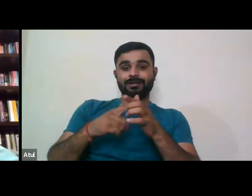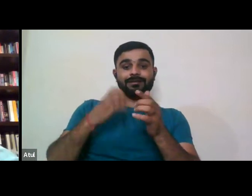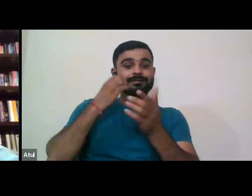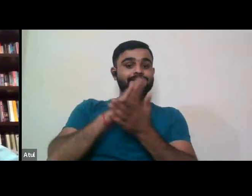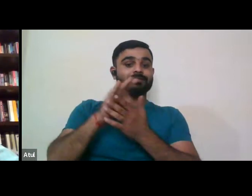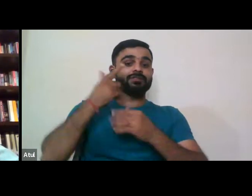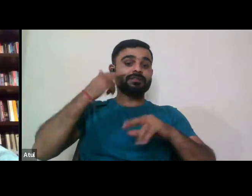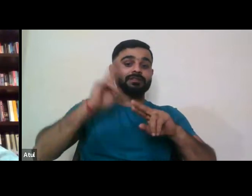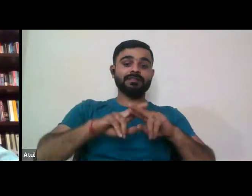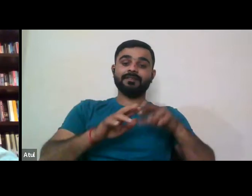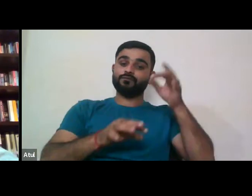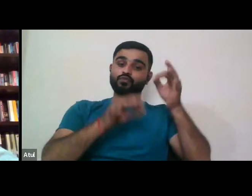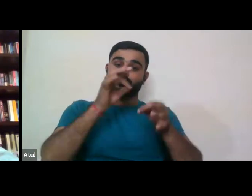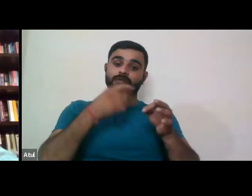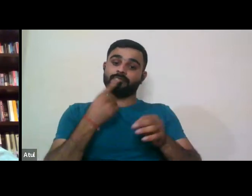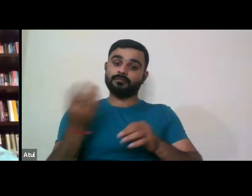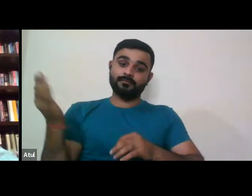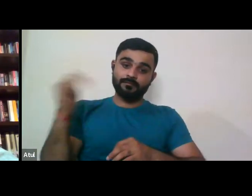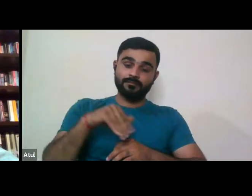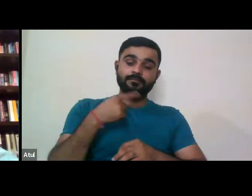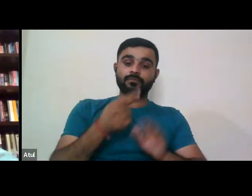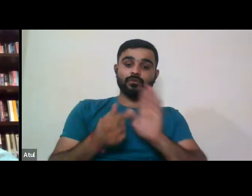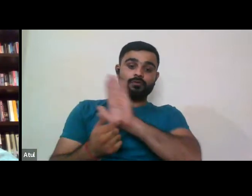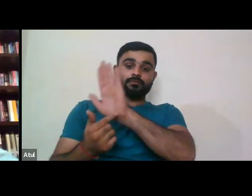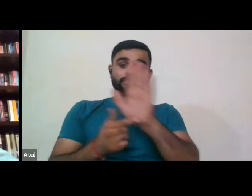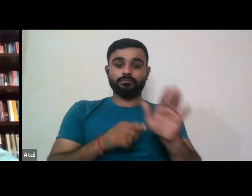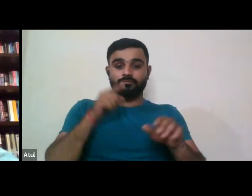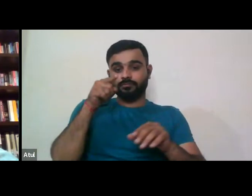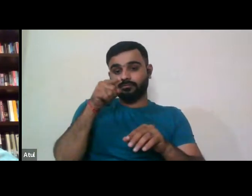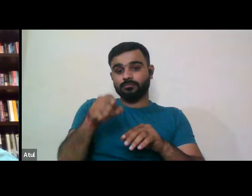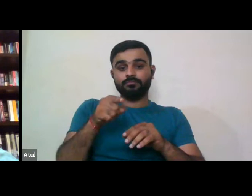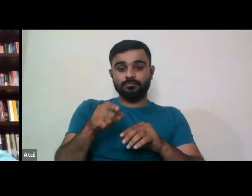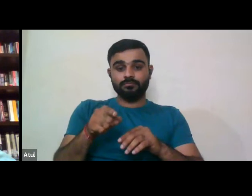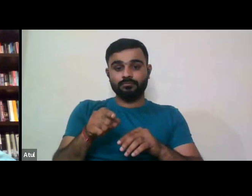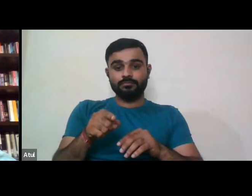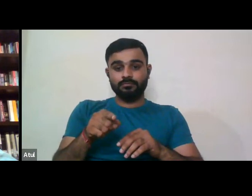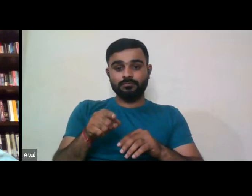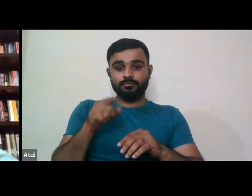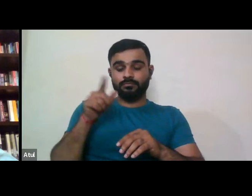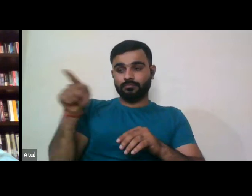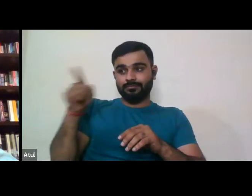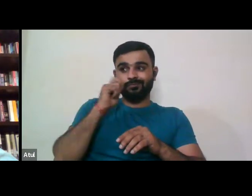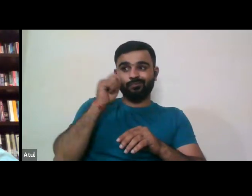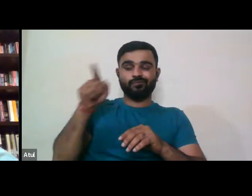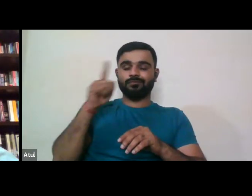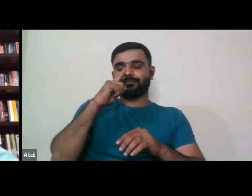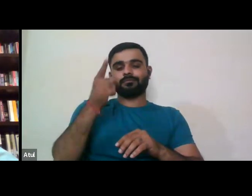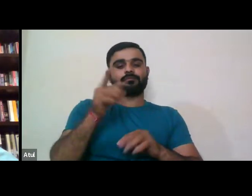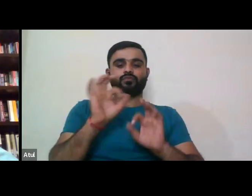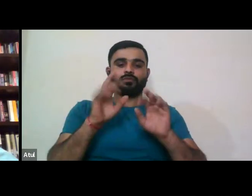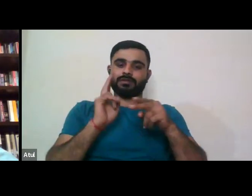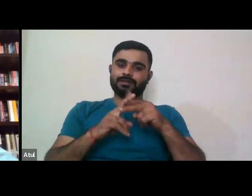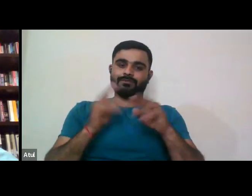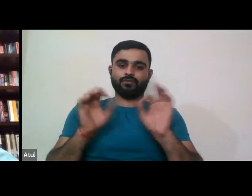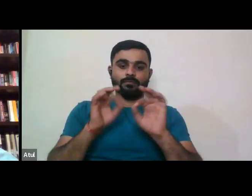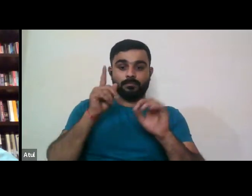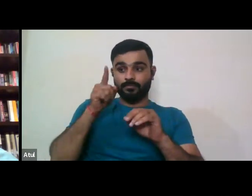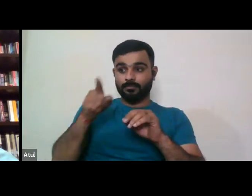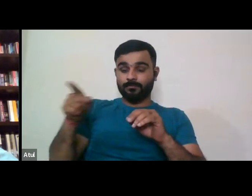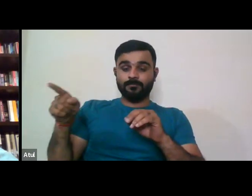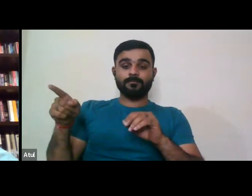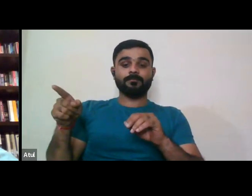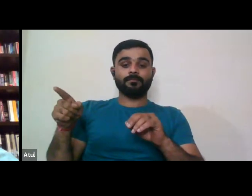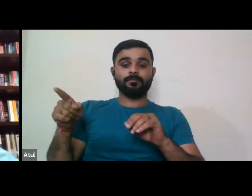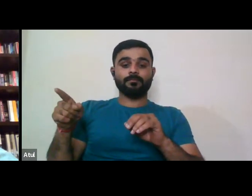in and showcases that these are his mostly, not her until now. These are